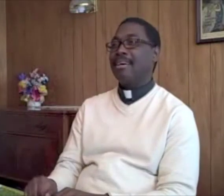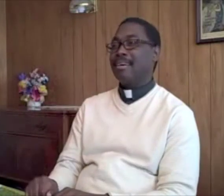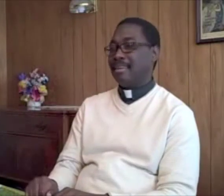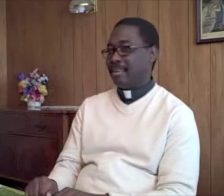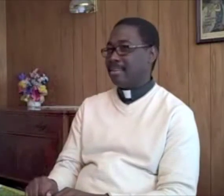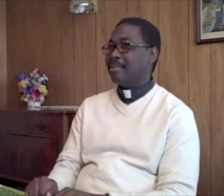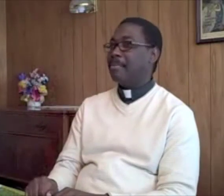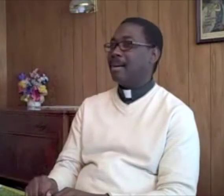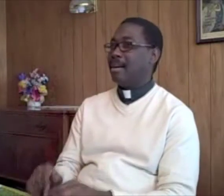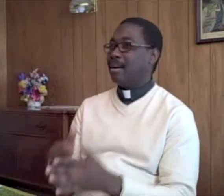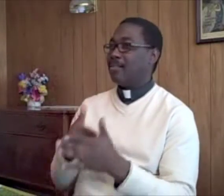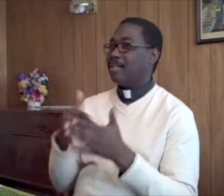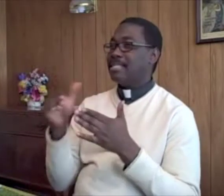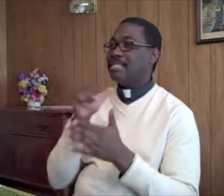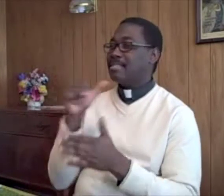and it's getting bad.